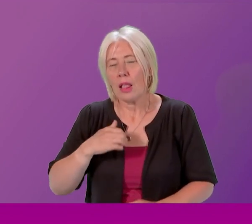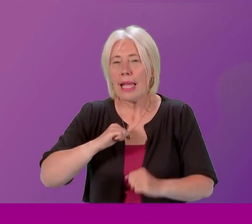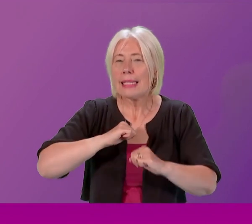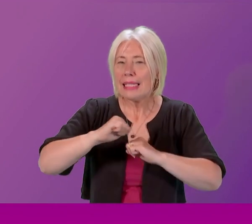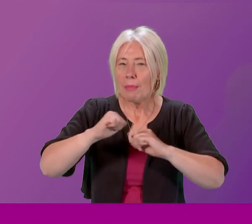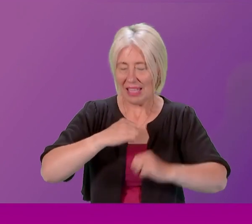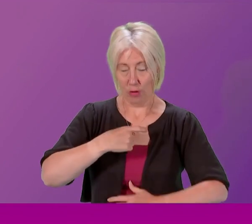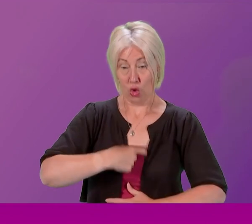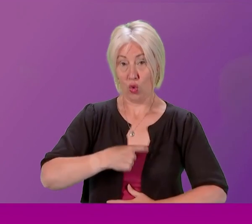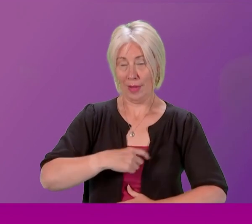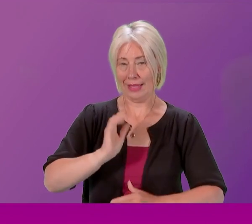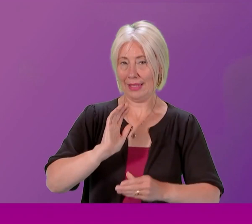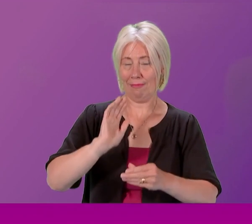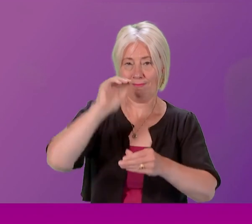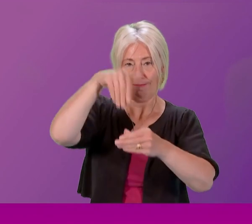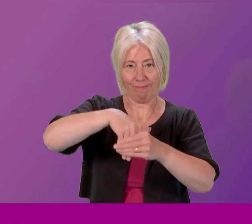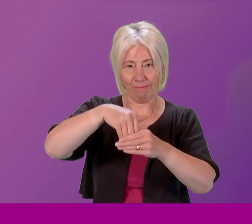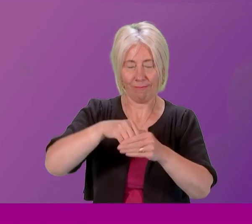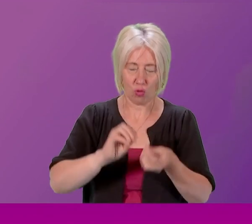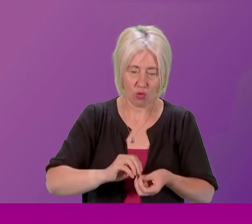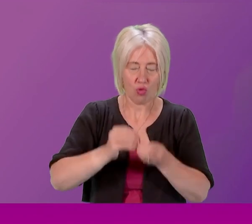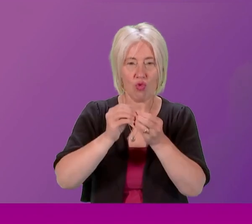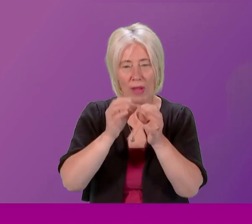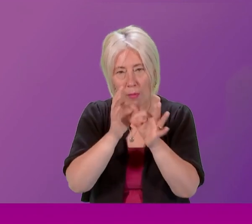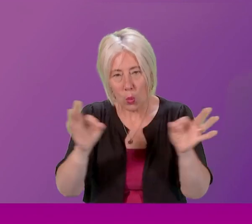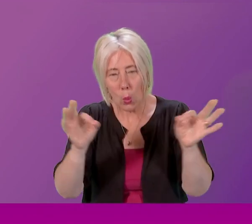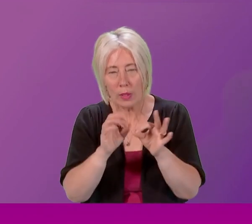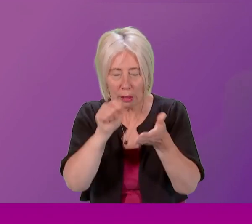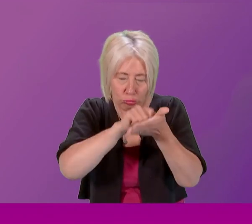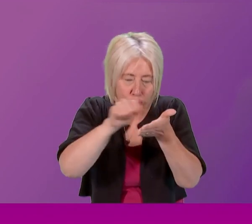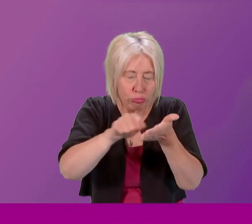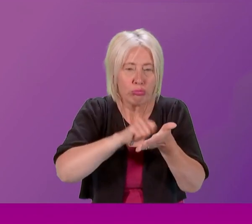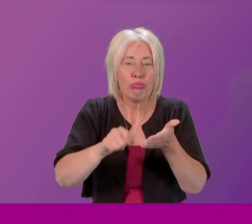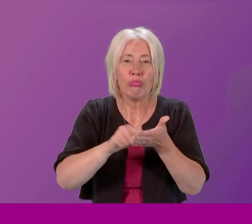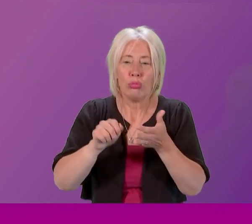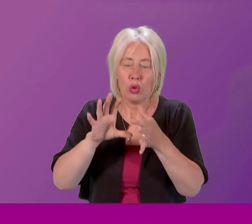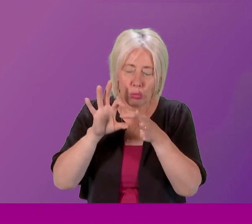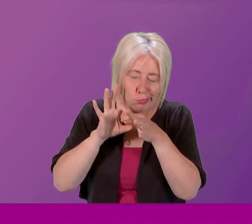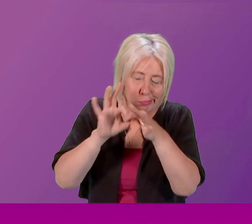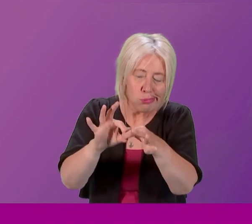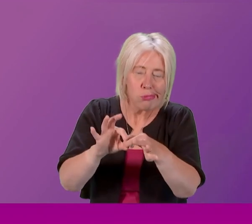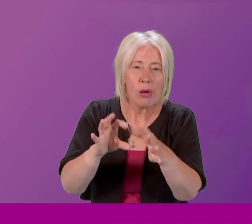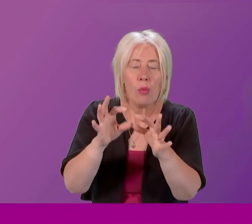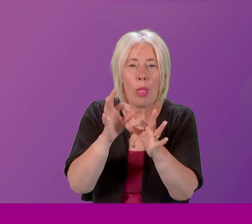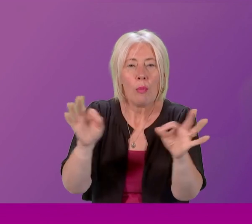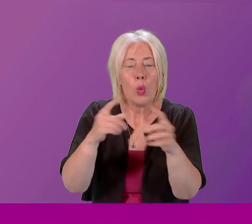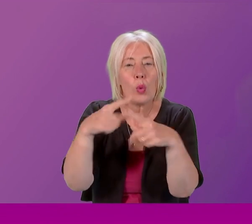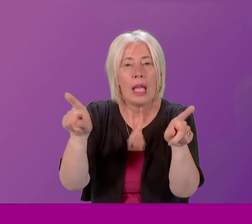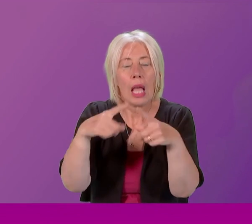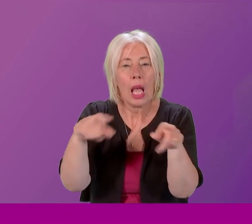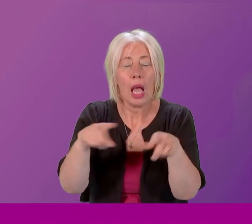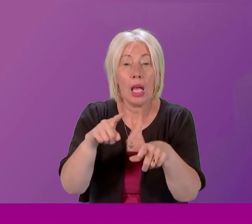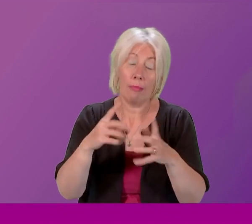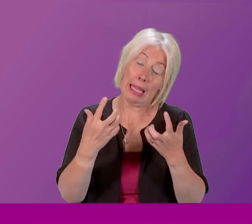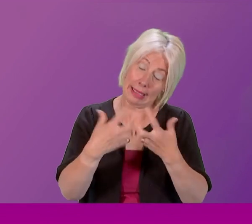human being to compose, to create music, to connect with music. Technology